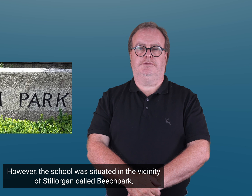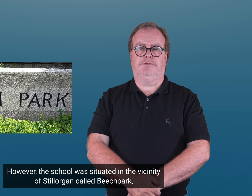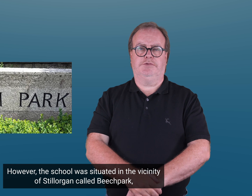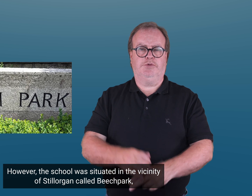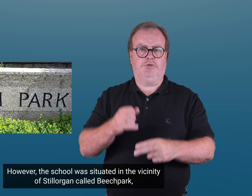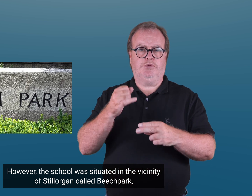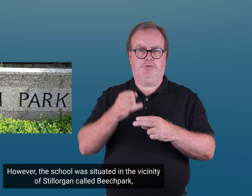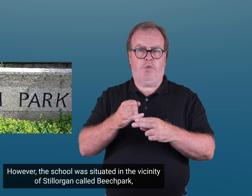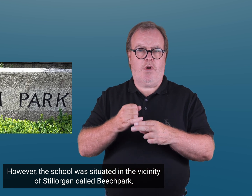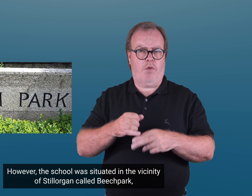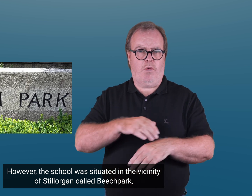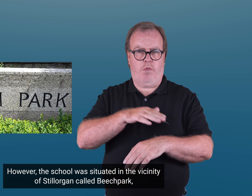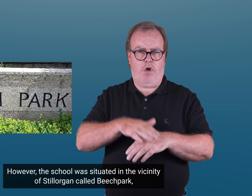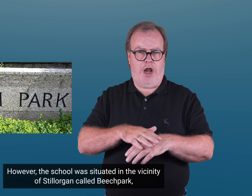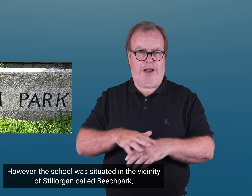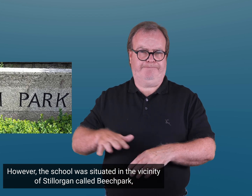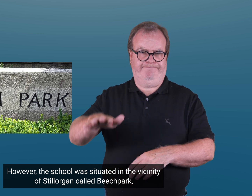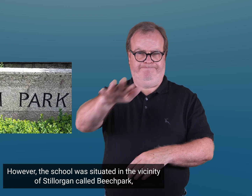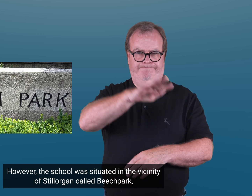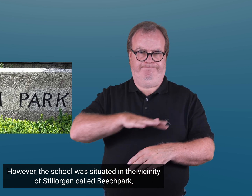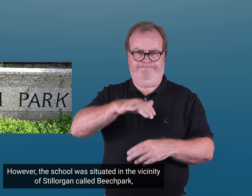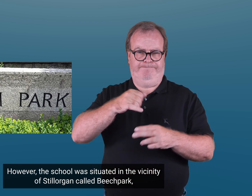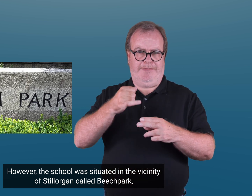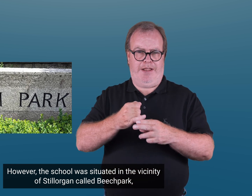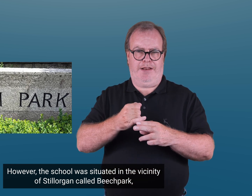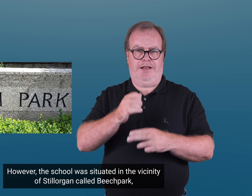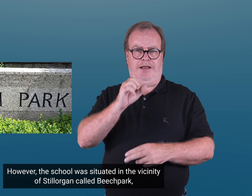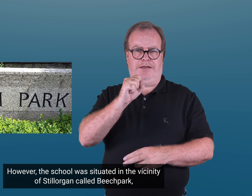However, the school was situated in the vicinity of Stillorgan called Beechpark.